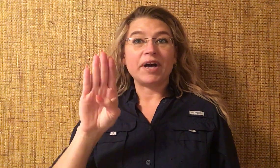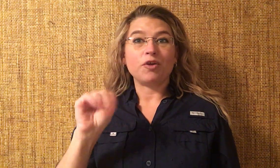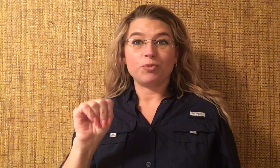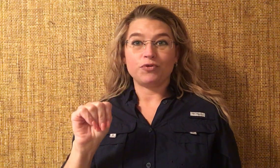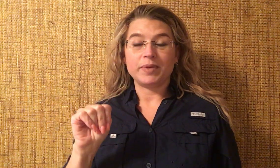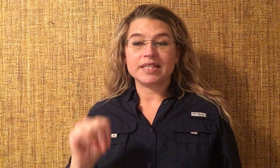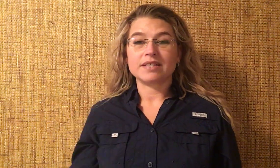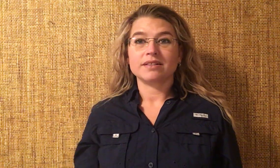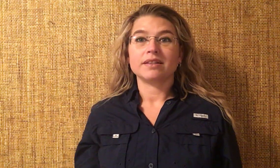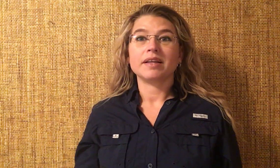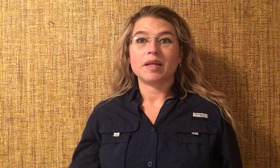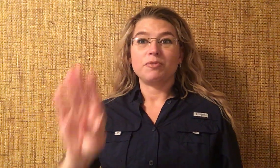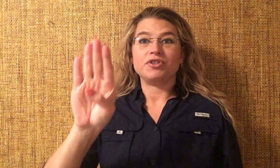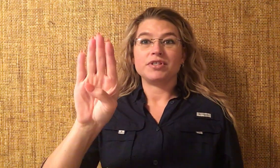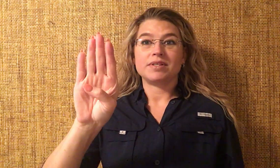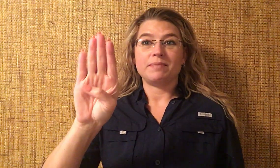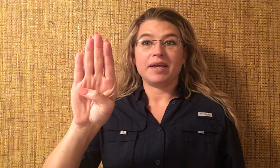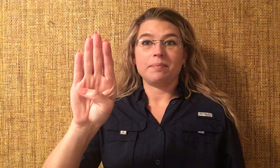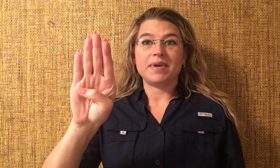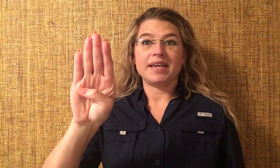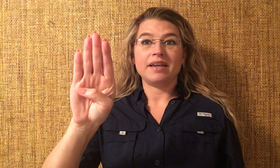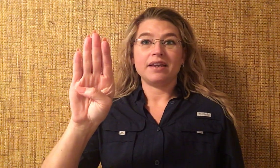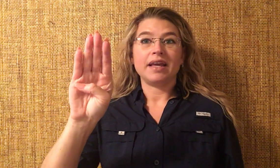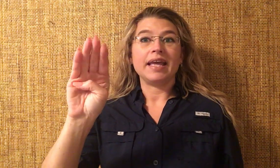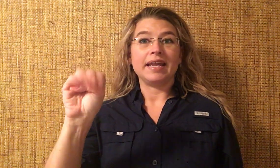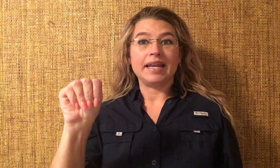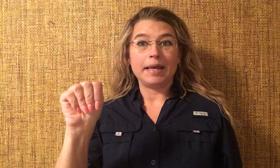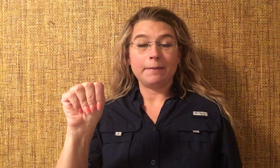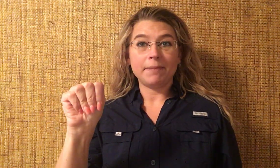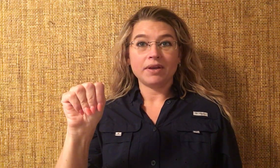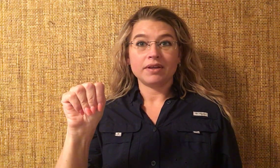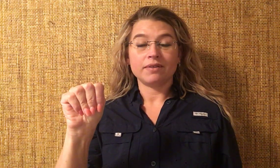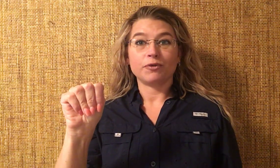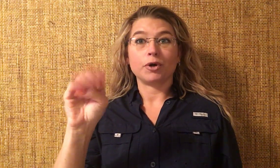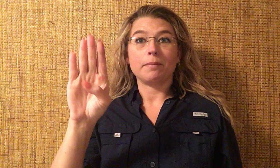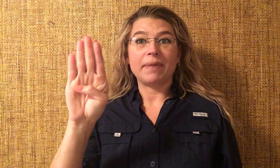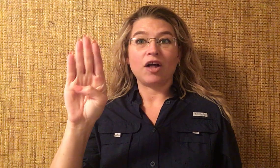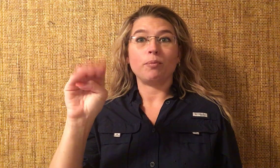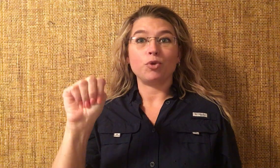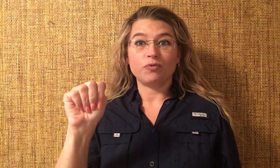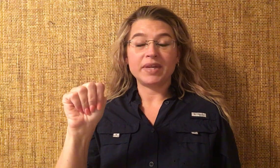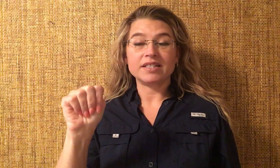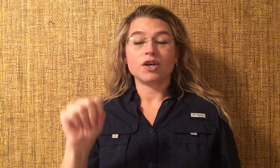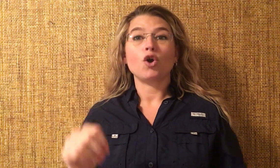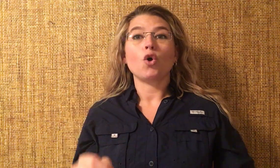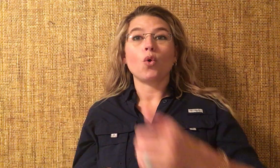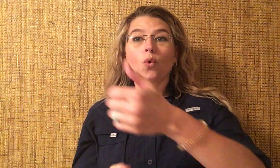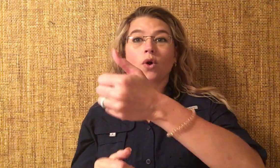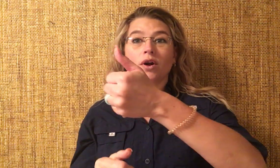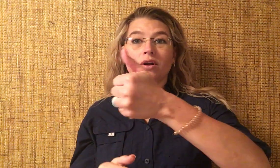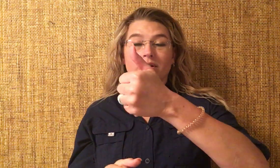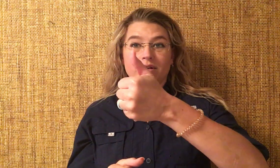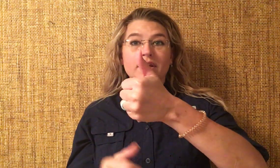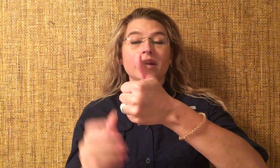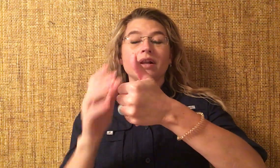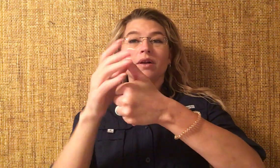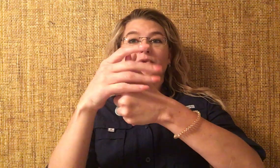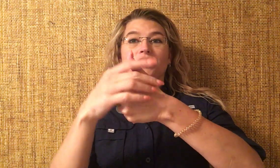Bowel movement. You just make a B and an M for bowel movement, or with your